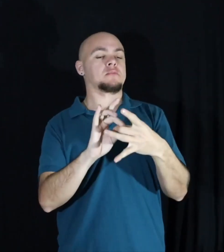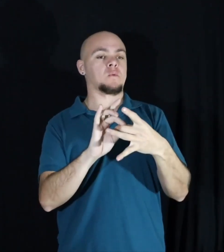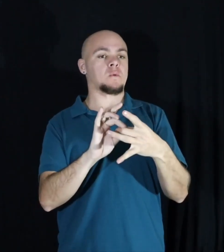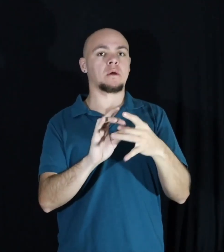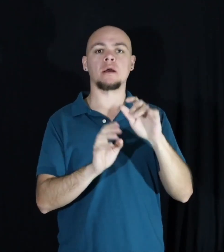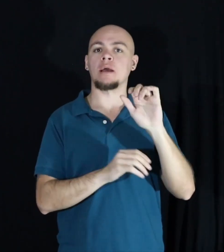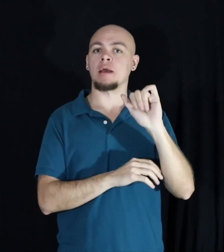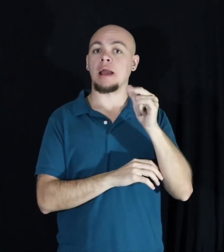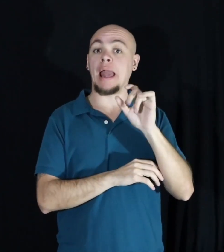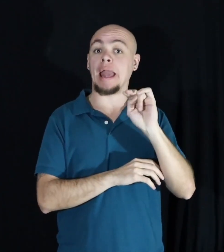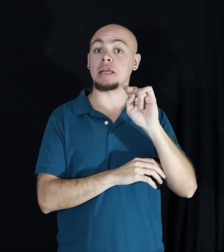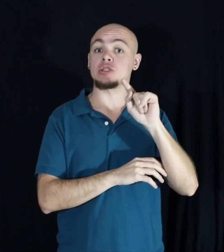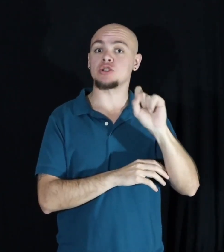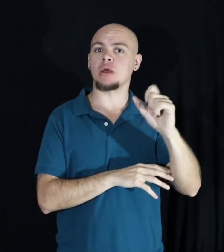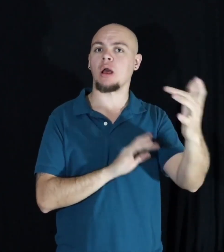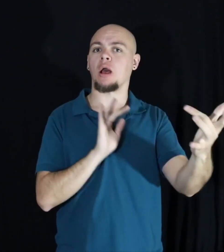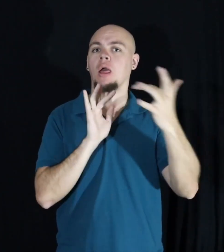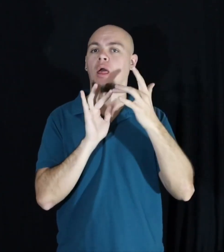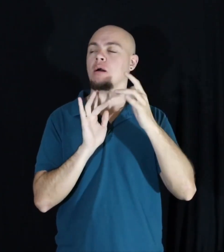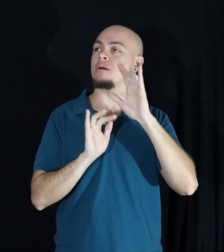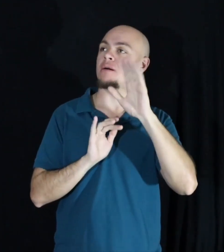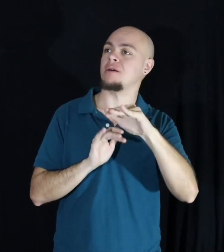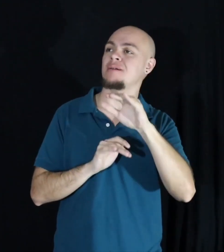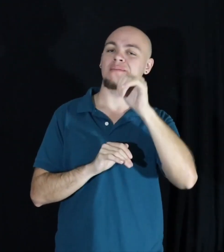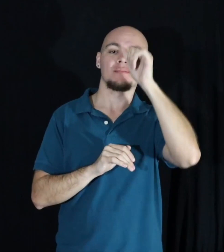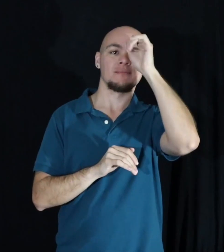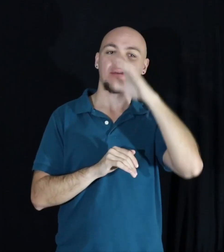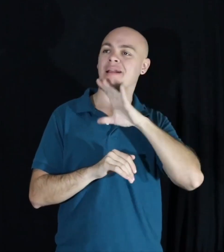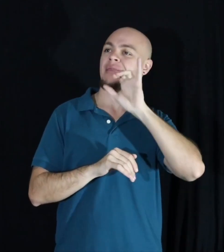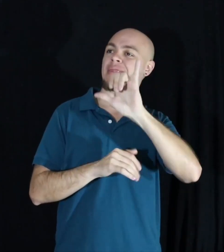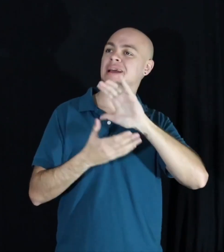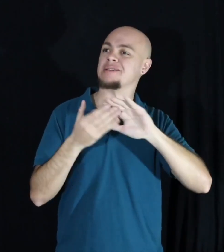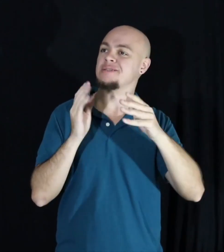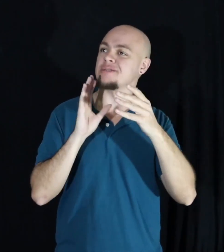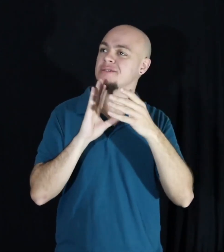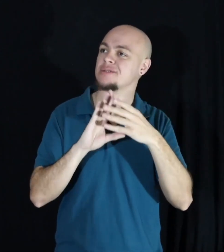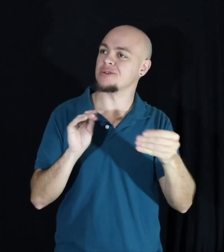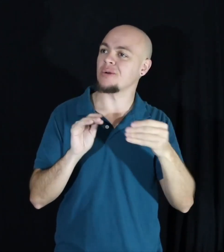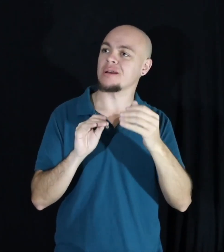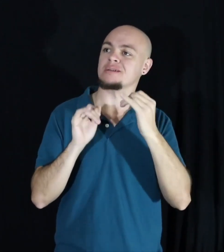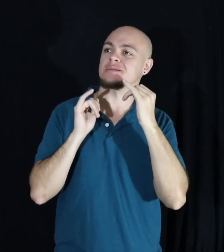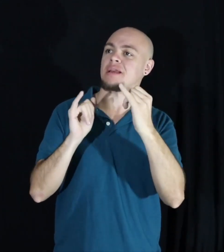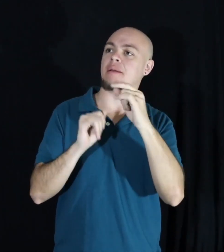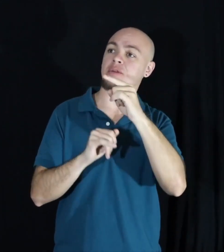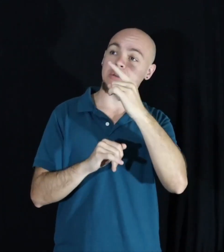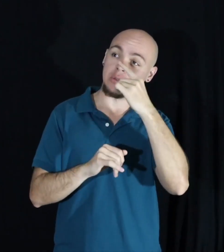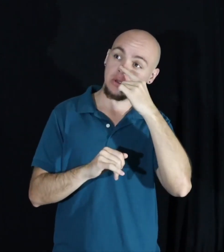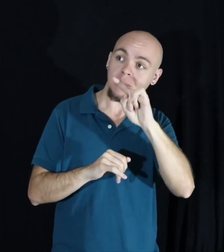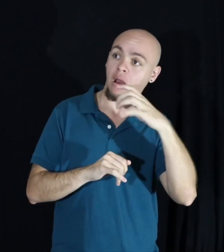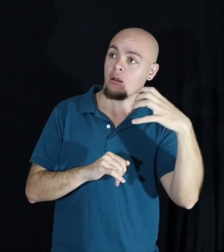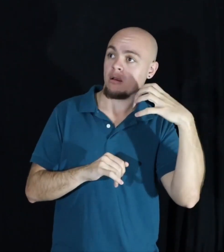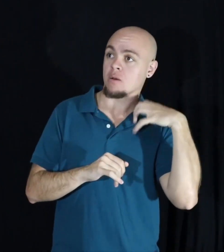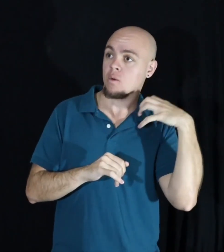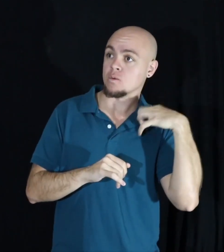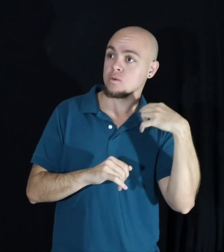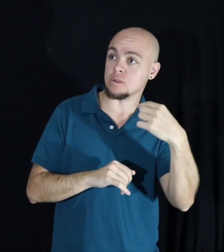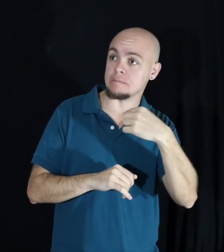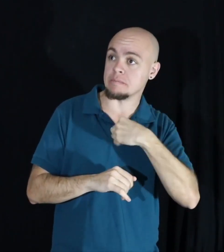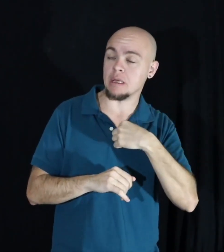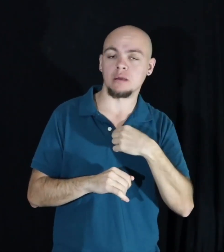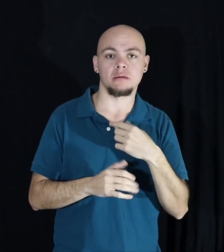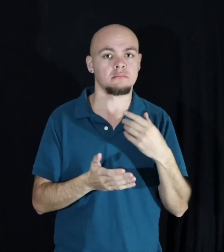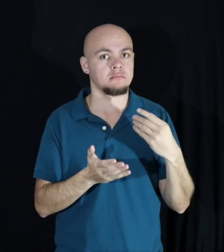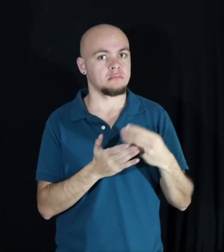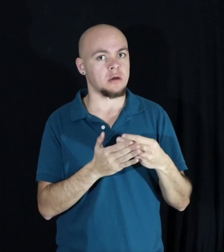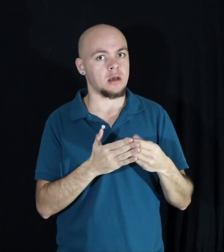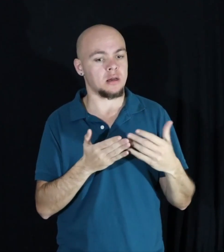agents reached out to me and said, man, I got that same story. Can you coach me? Guys, I made money and I gained